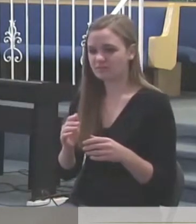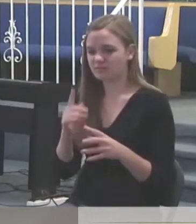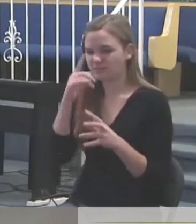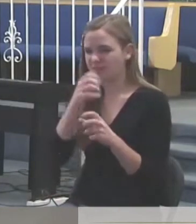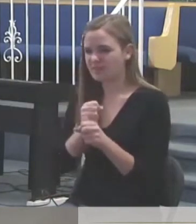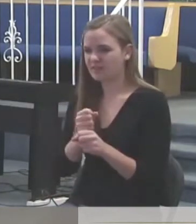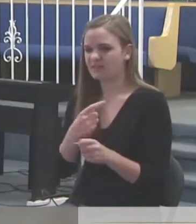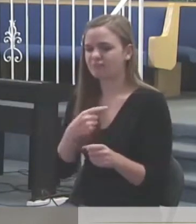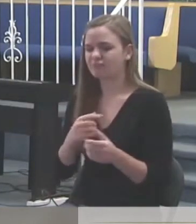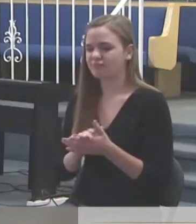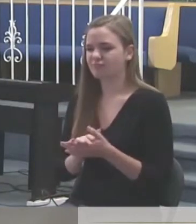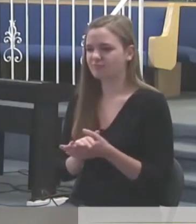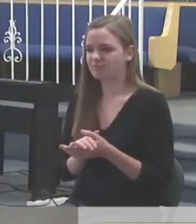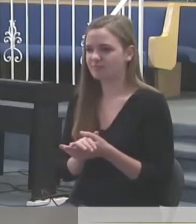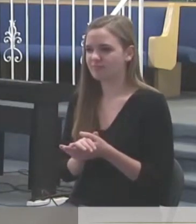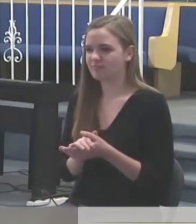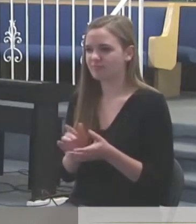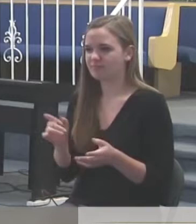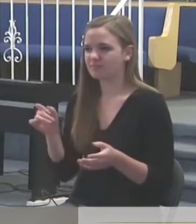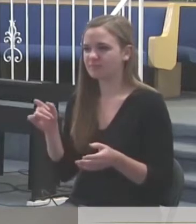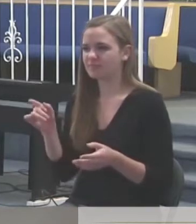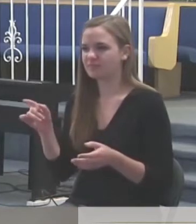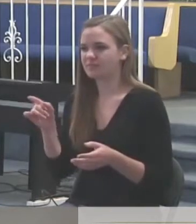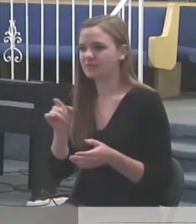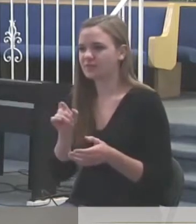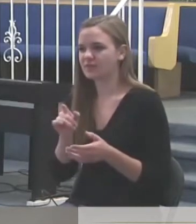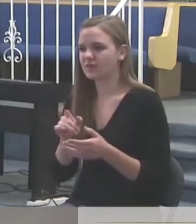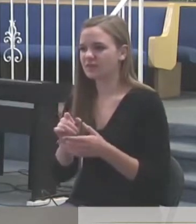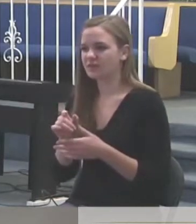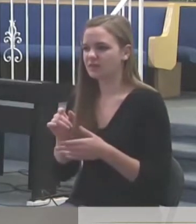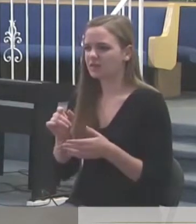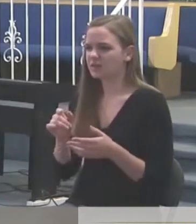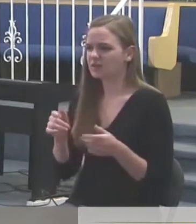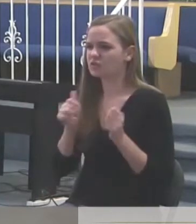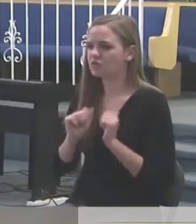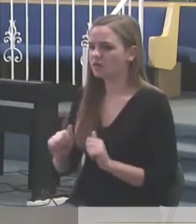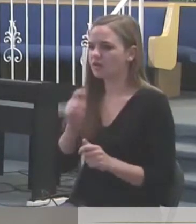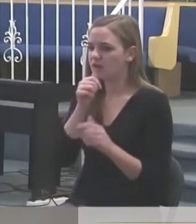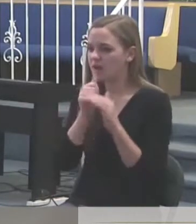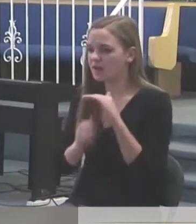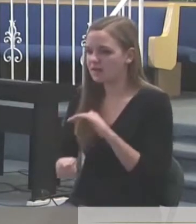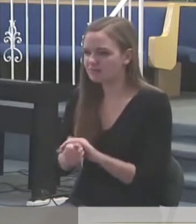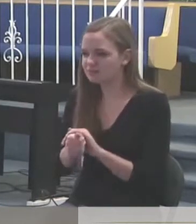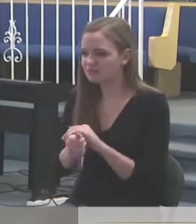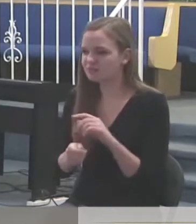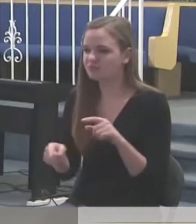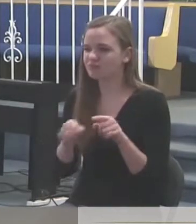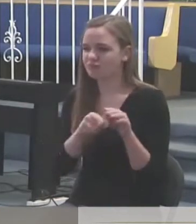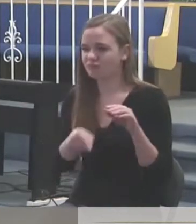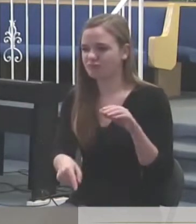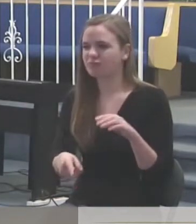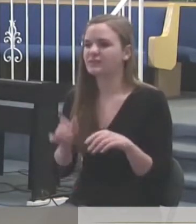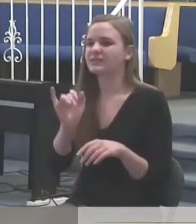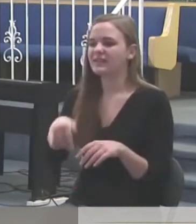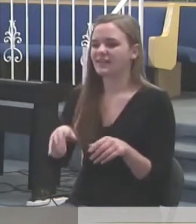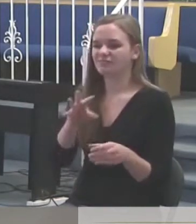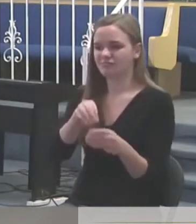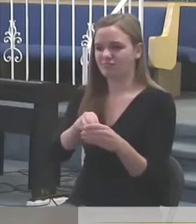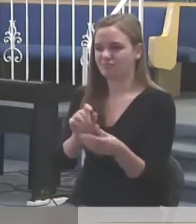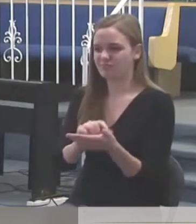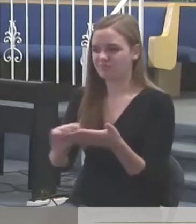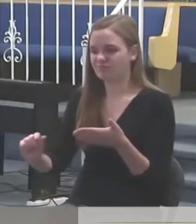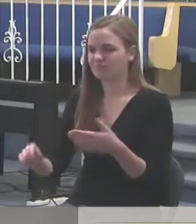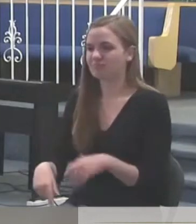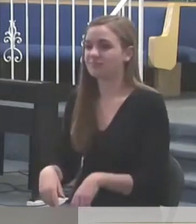thing. You can kind of sweep it under the carpet if you want to, but that's a such thing. Well, that only happens when I'm